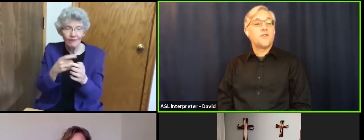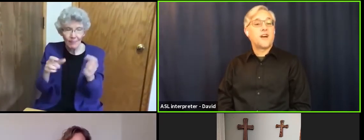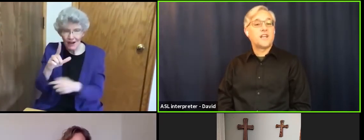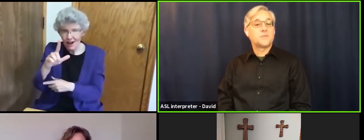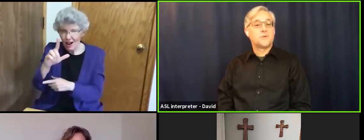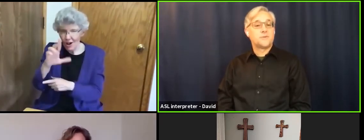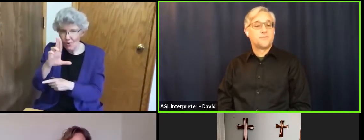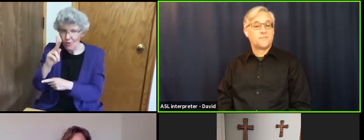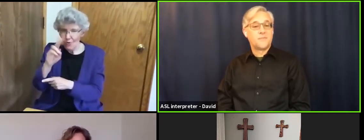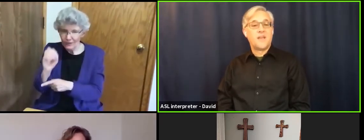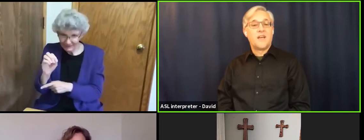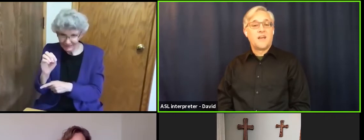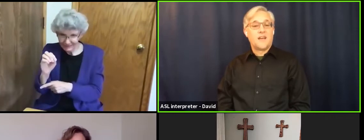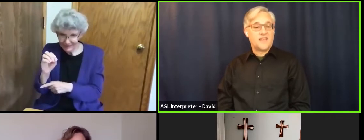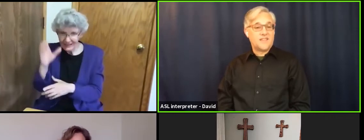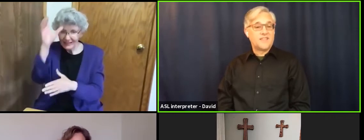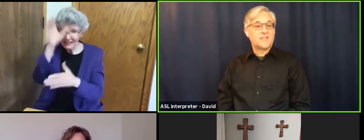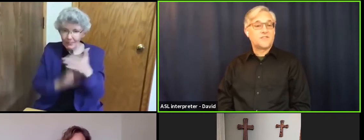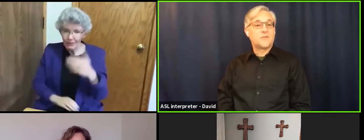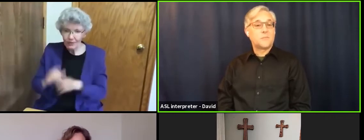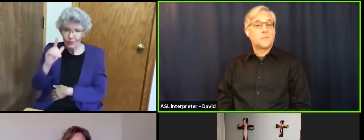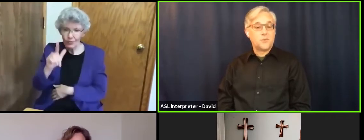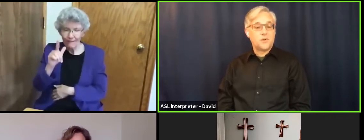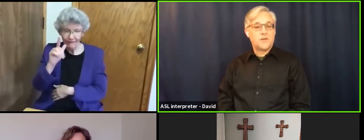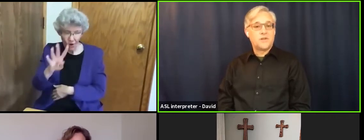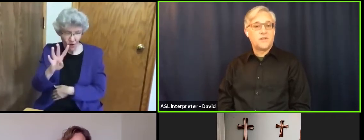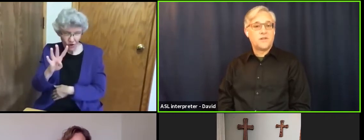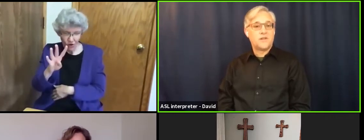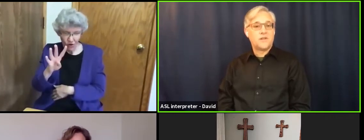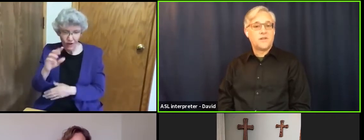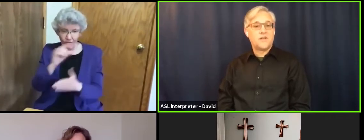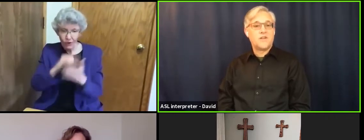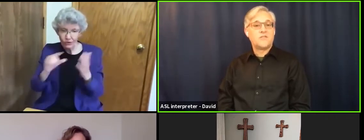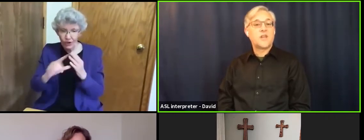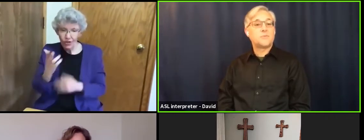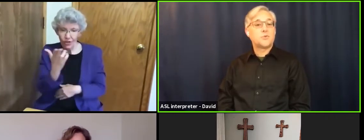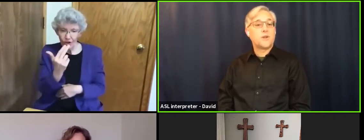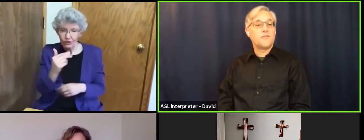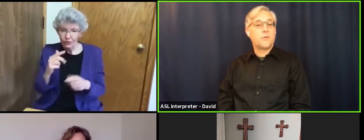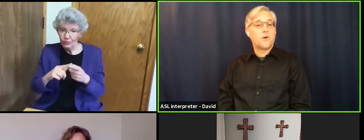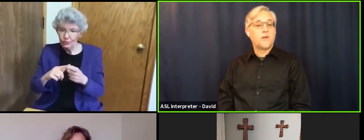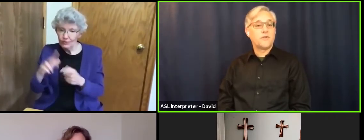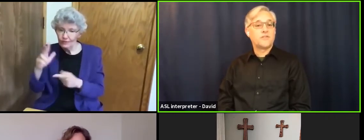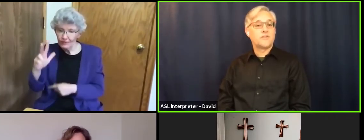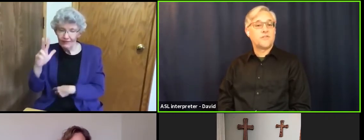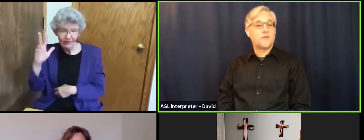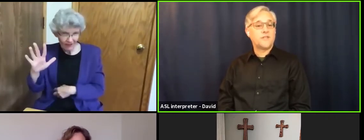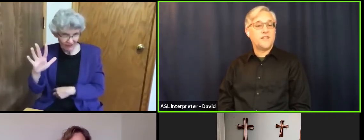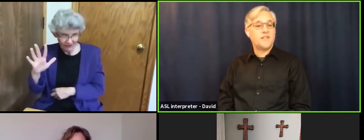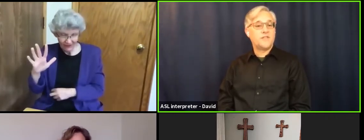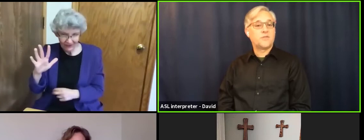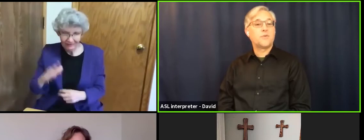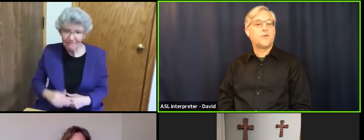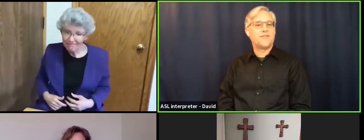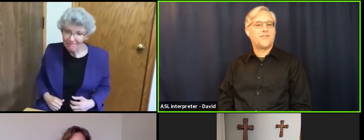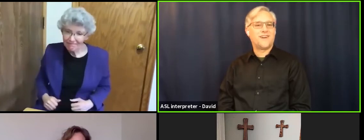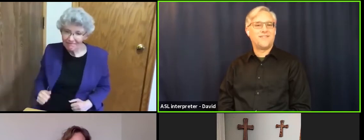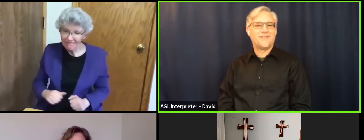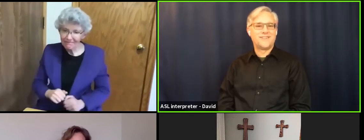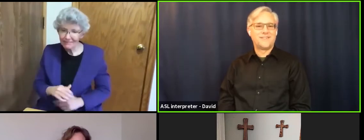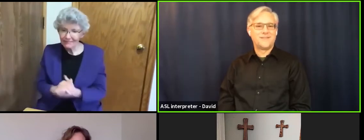Before I share the gospel, again, this is from Luke, chapter 24, verses 13